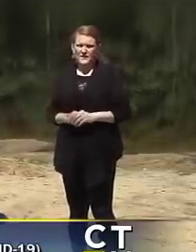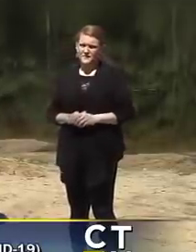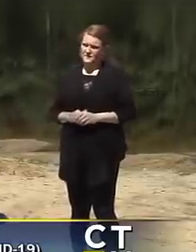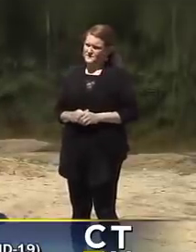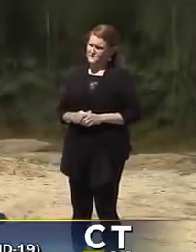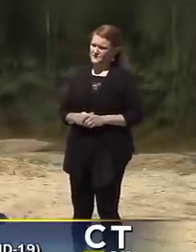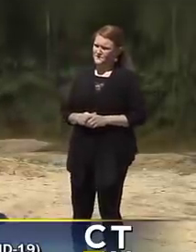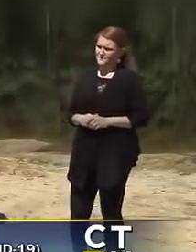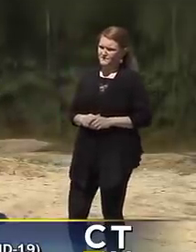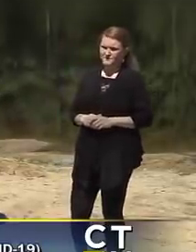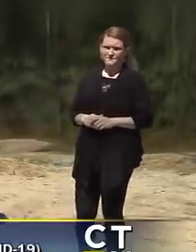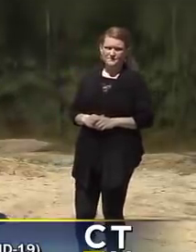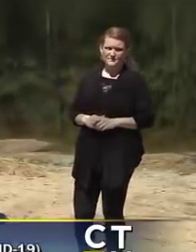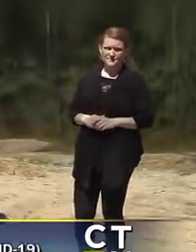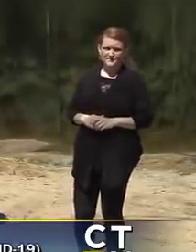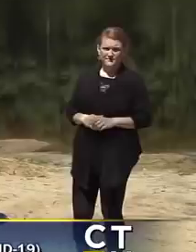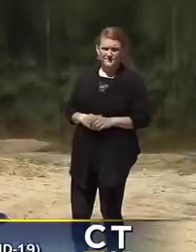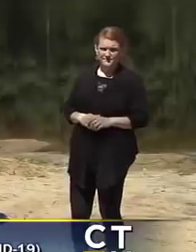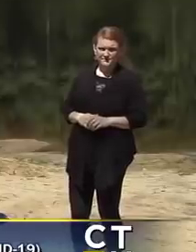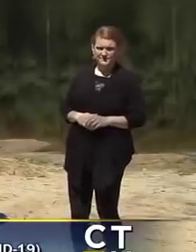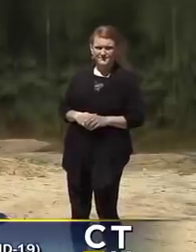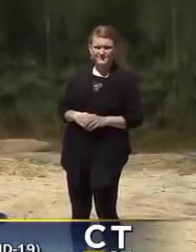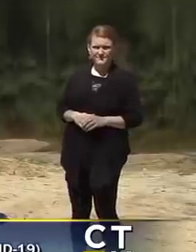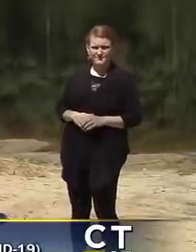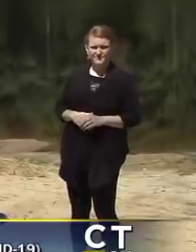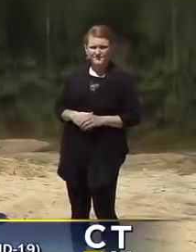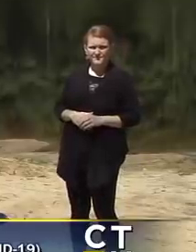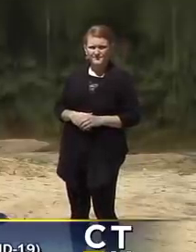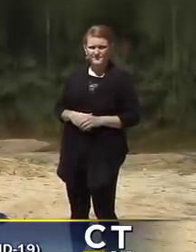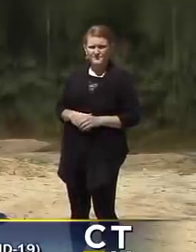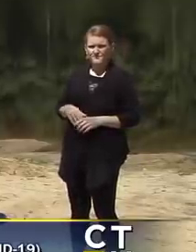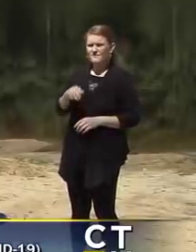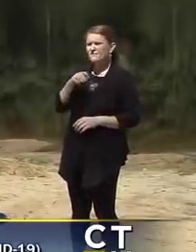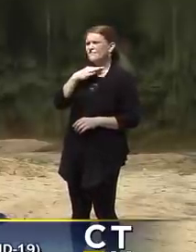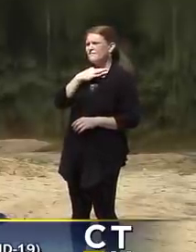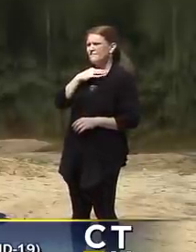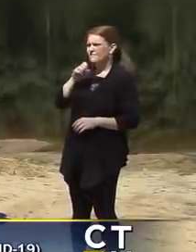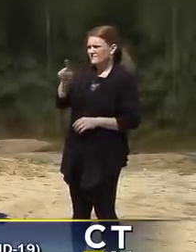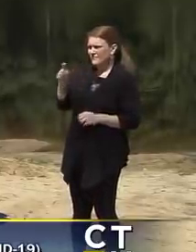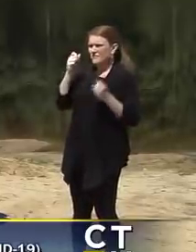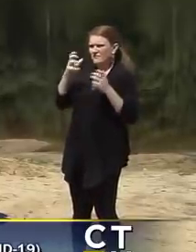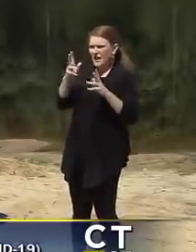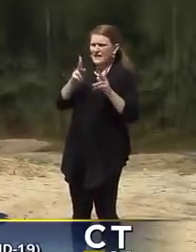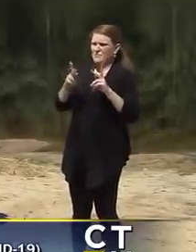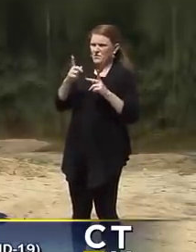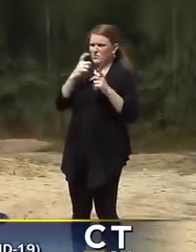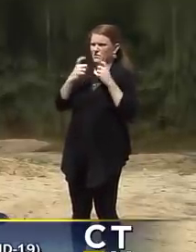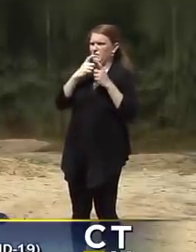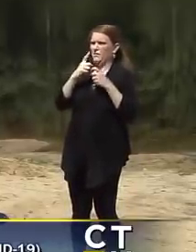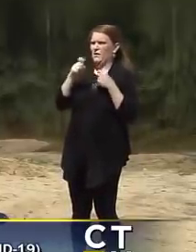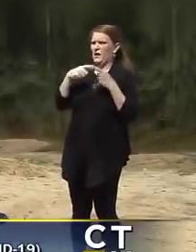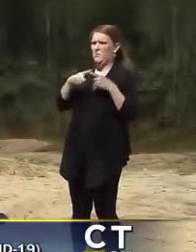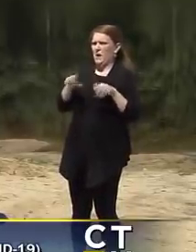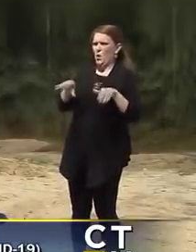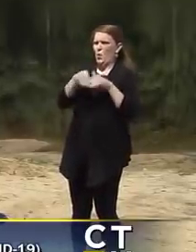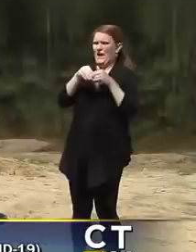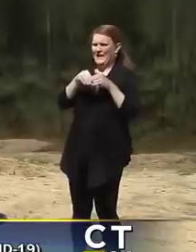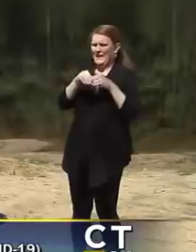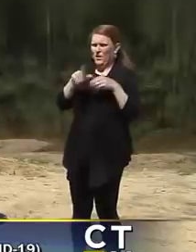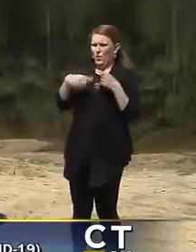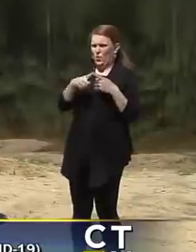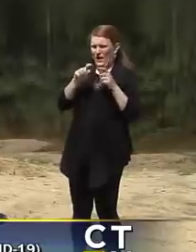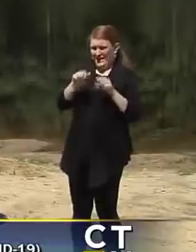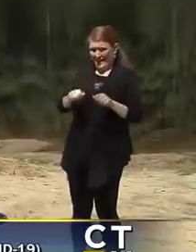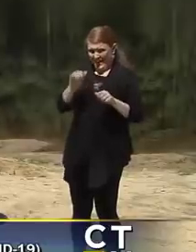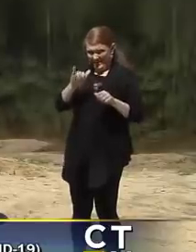questions about weddings and whether or not that falls into the phase 3 of the venues section. I think that's right. We'll be able to